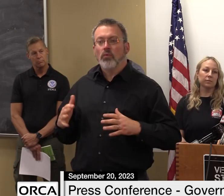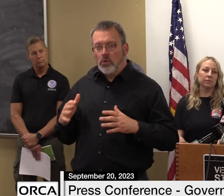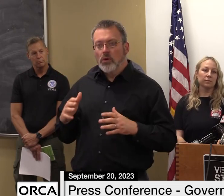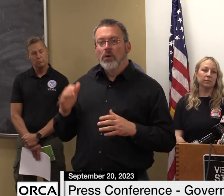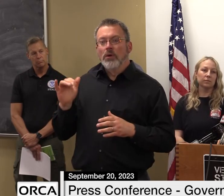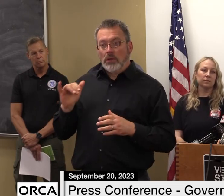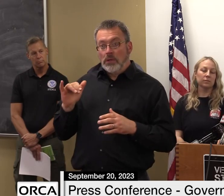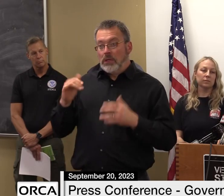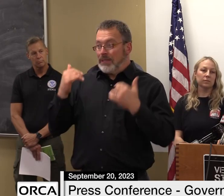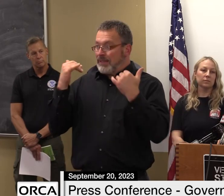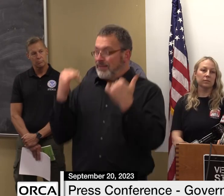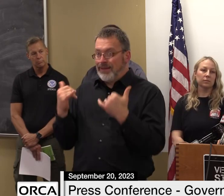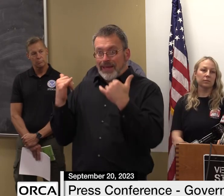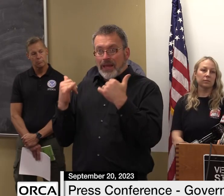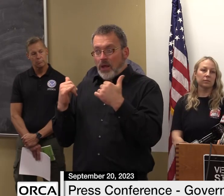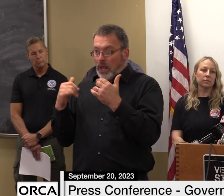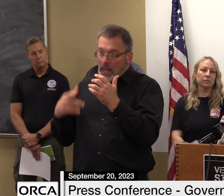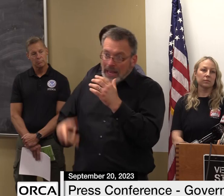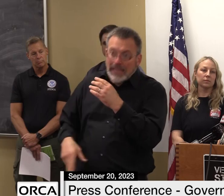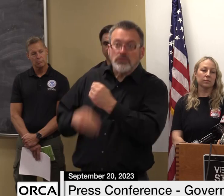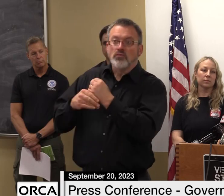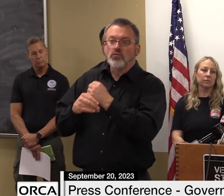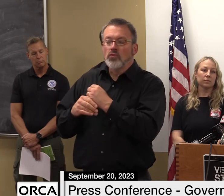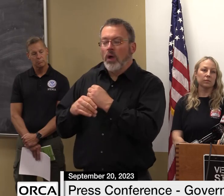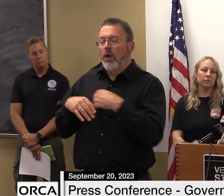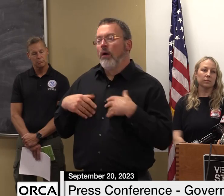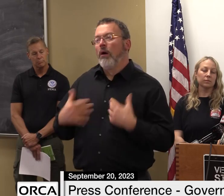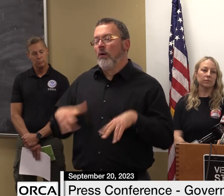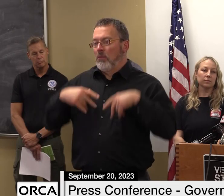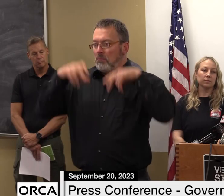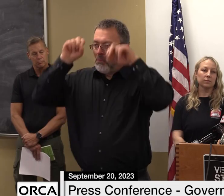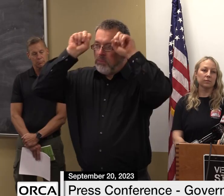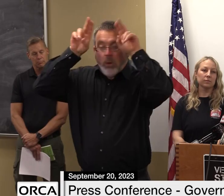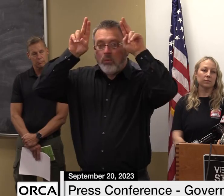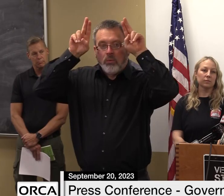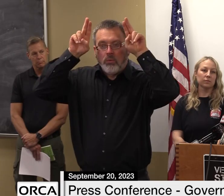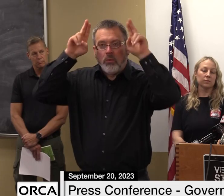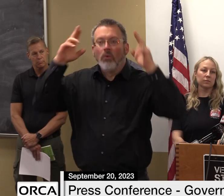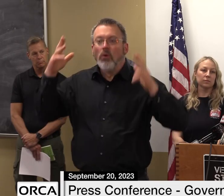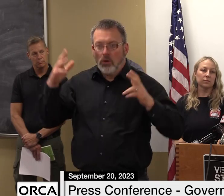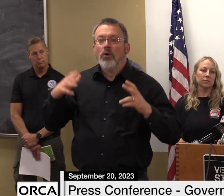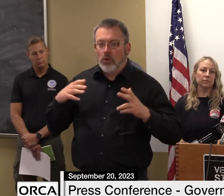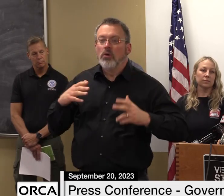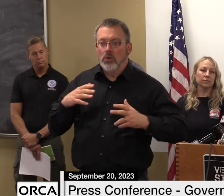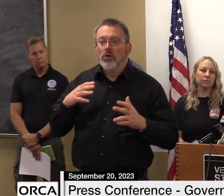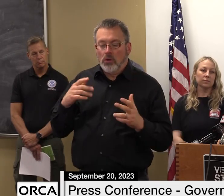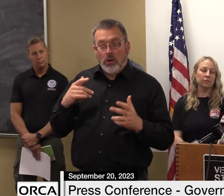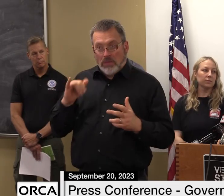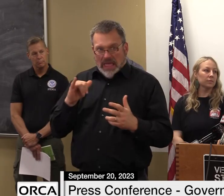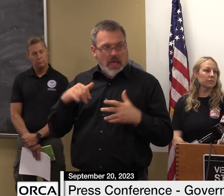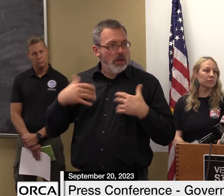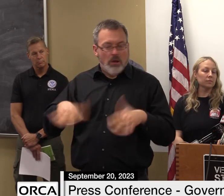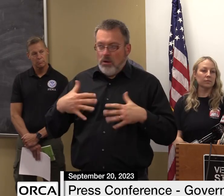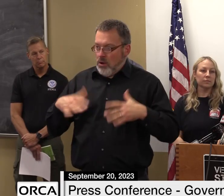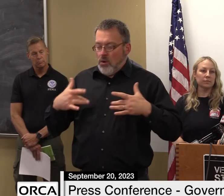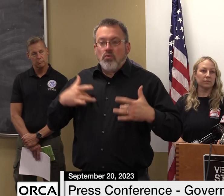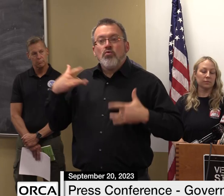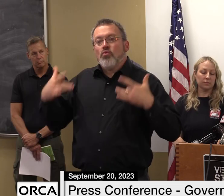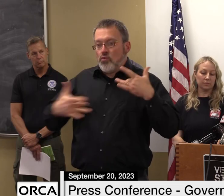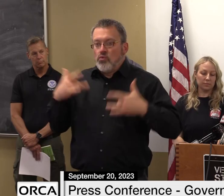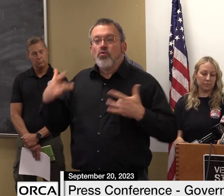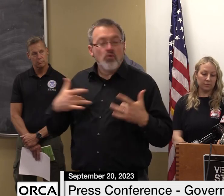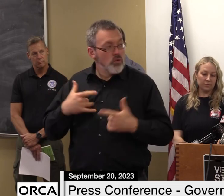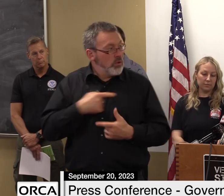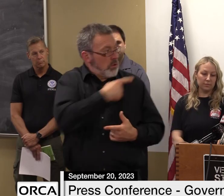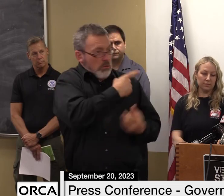and many other businesses reopen and recover sooner than we could have without this help. When I heard about the additional